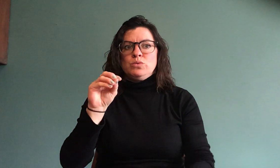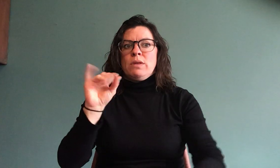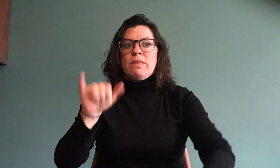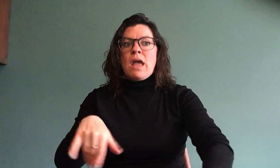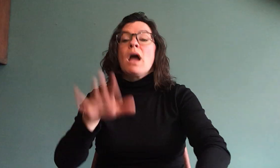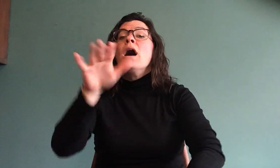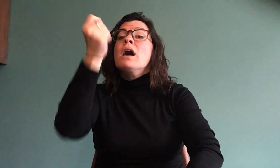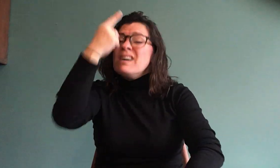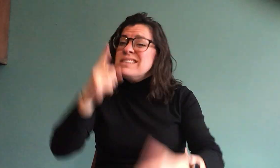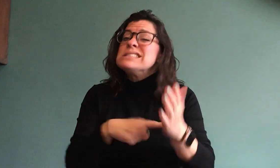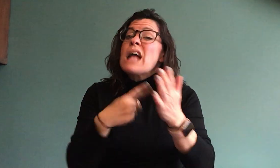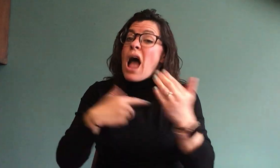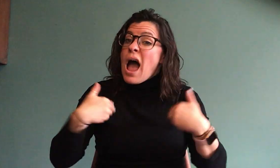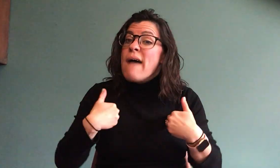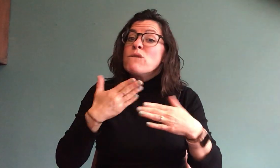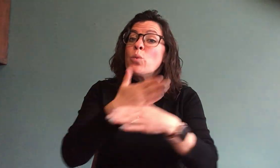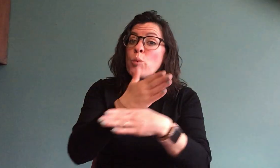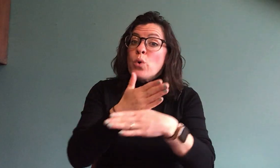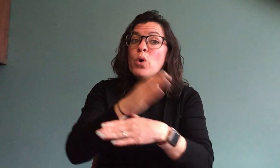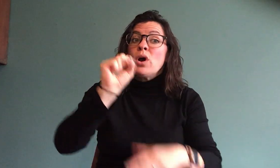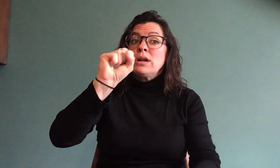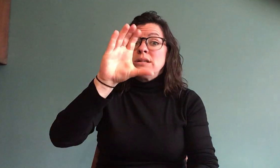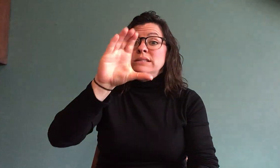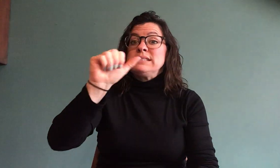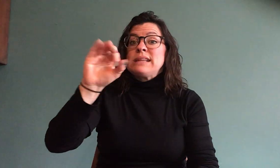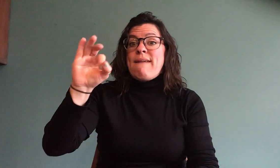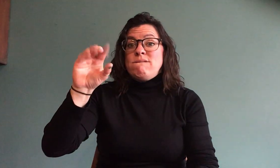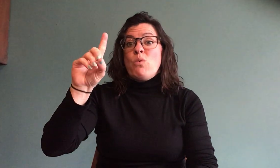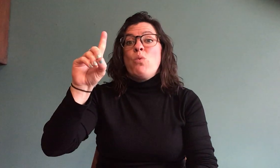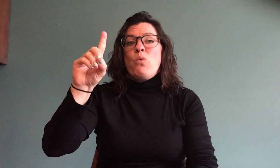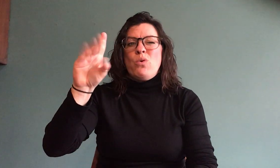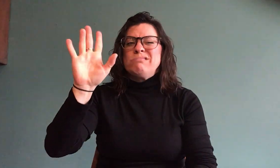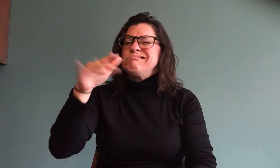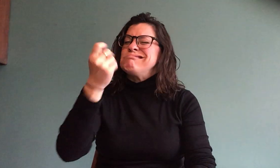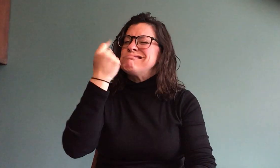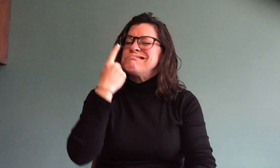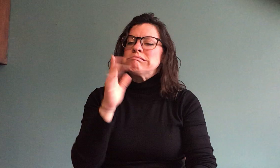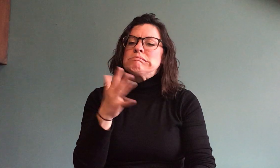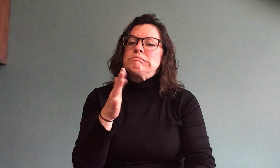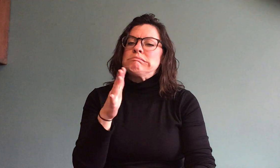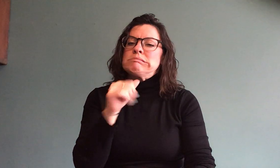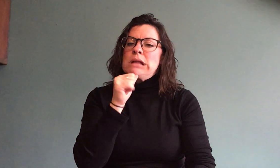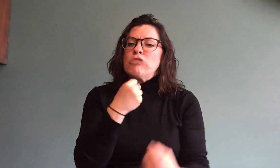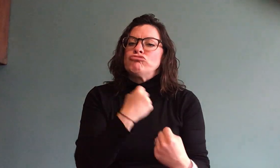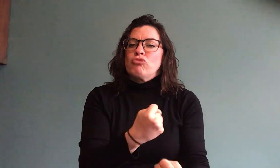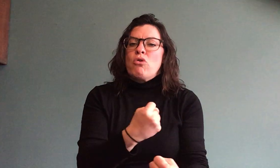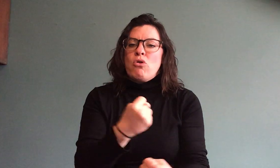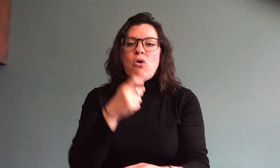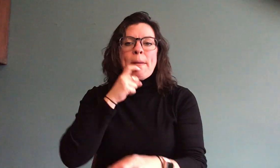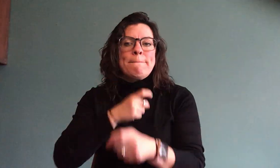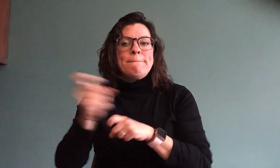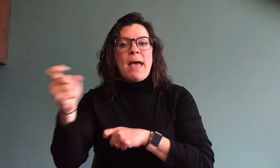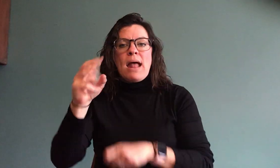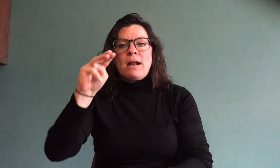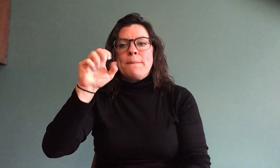assemble on the site, whatever. All right, rolling scaffold with legs or wheels, so it can be moved. Okay, it